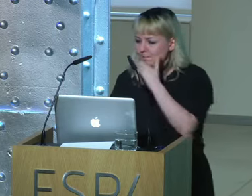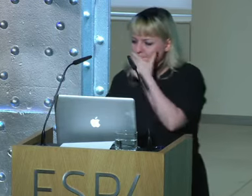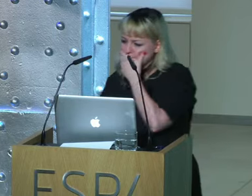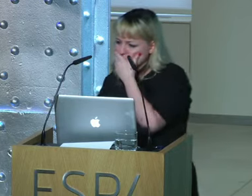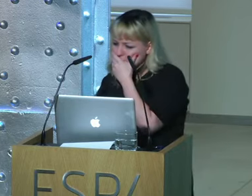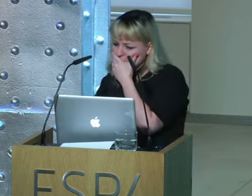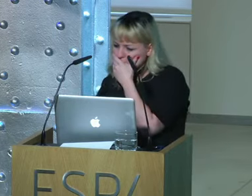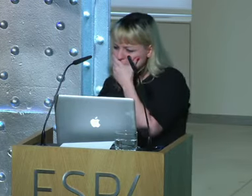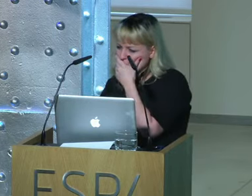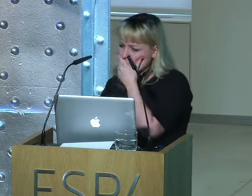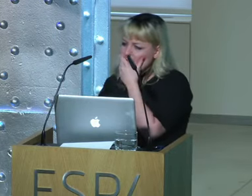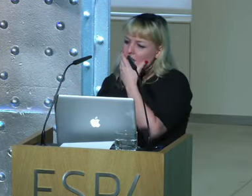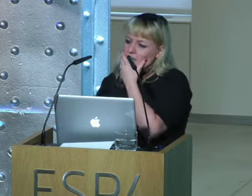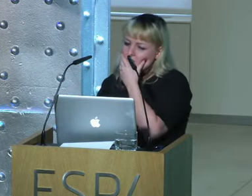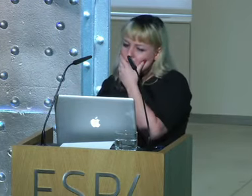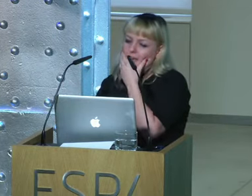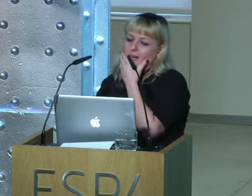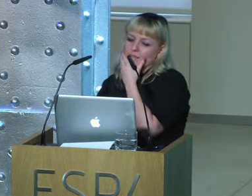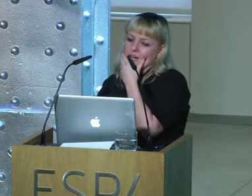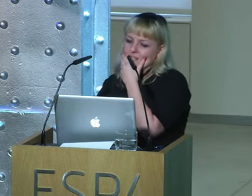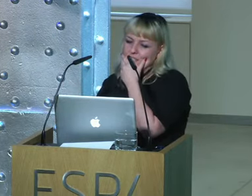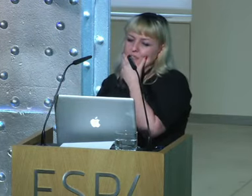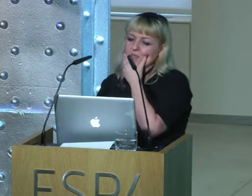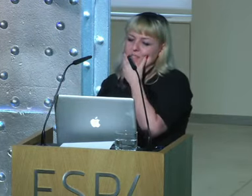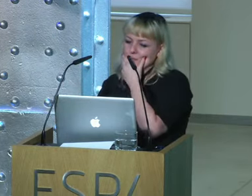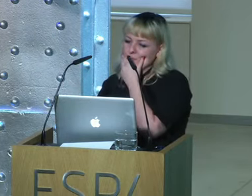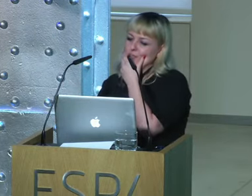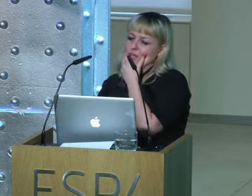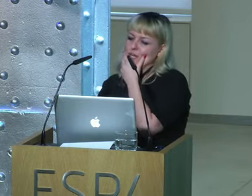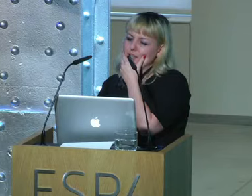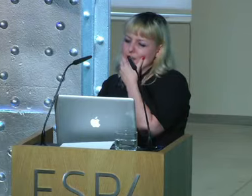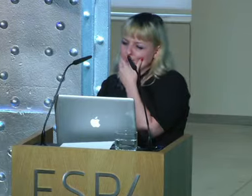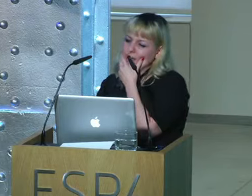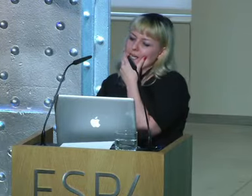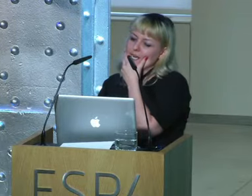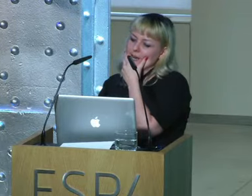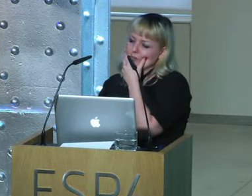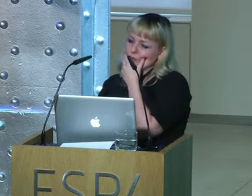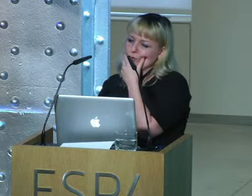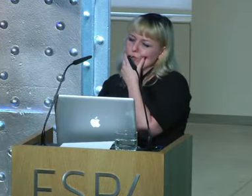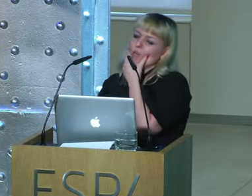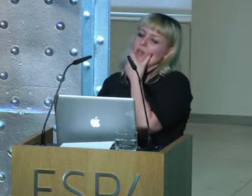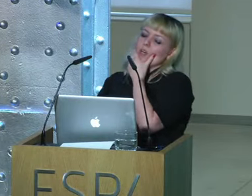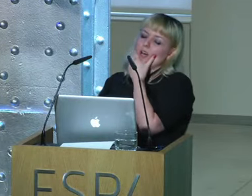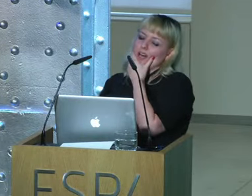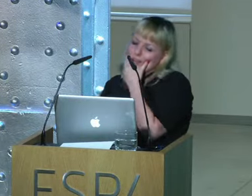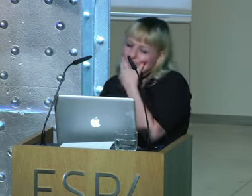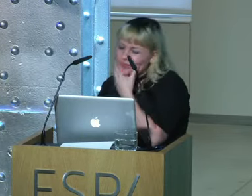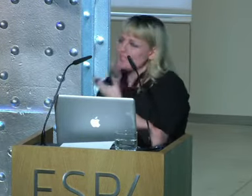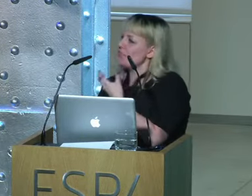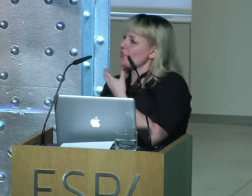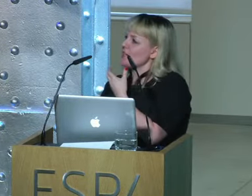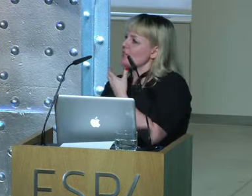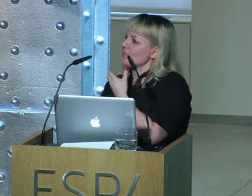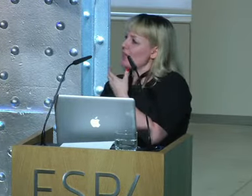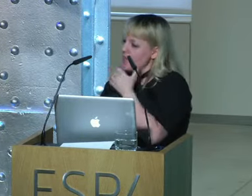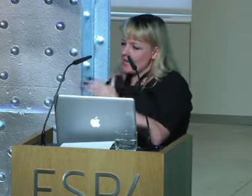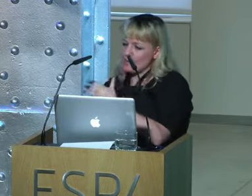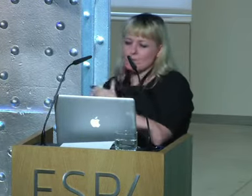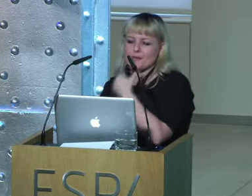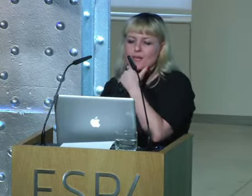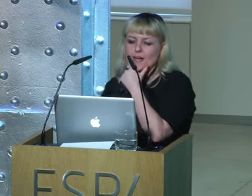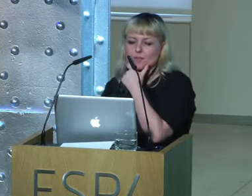way. So we have the idea of the hero's journey then playing out to the player's journey,